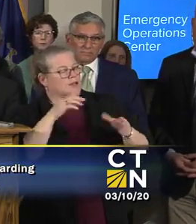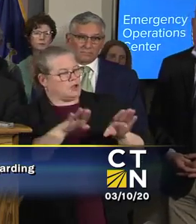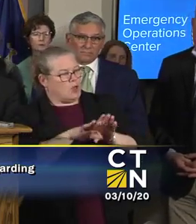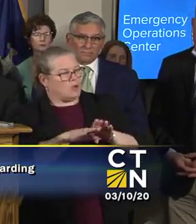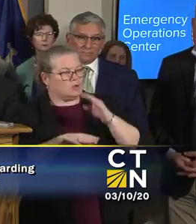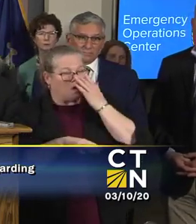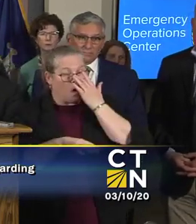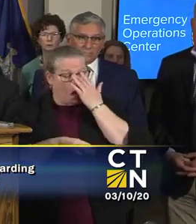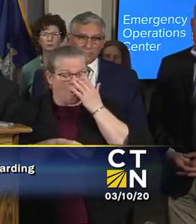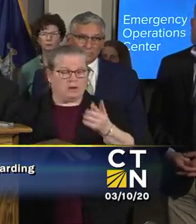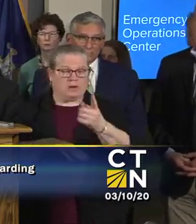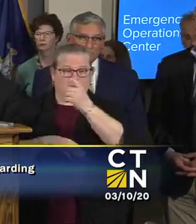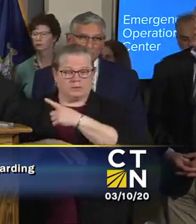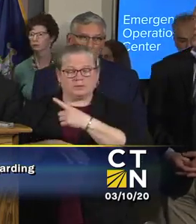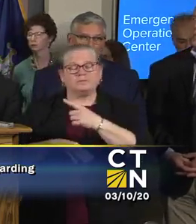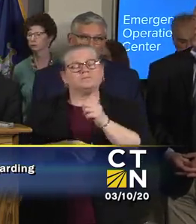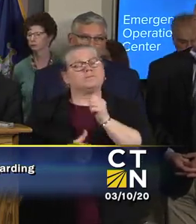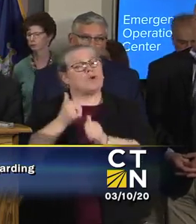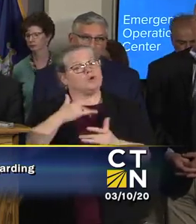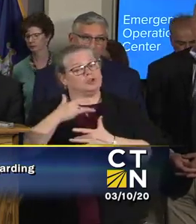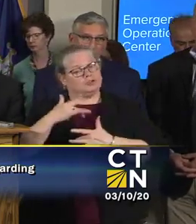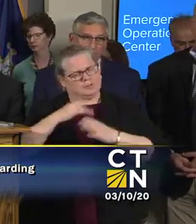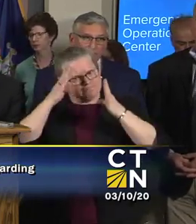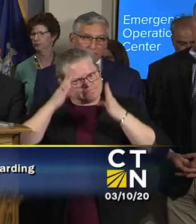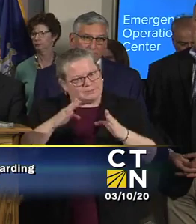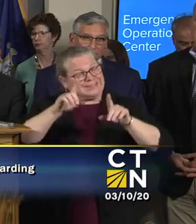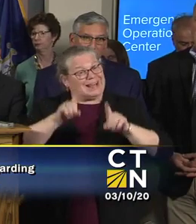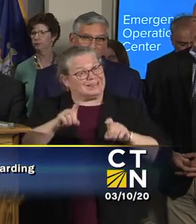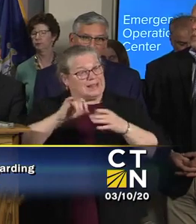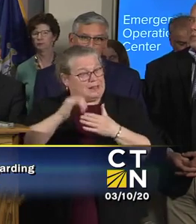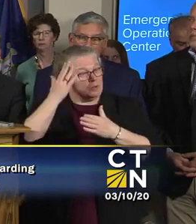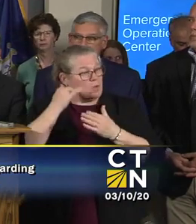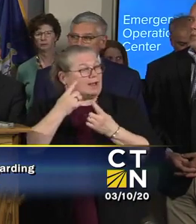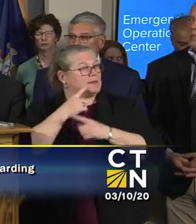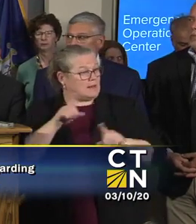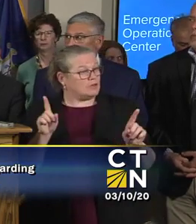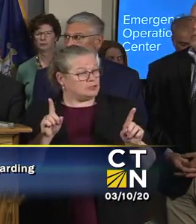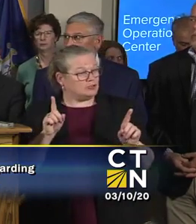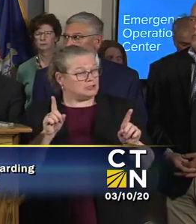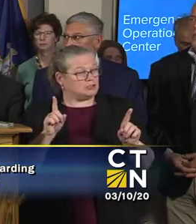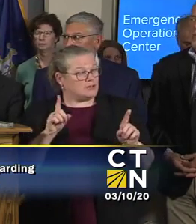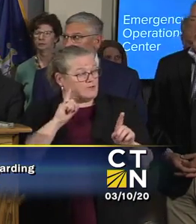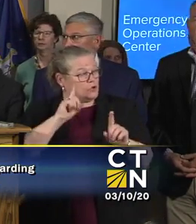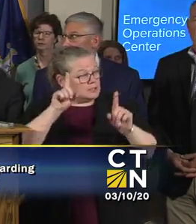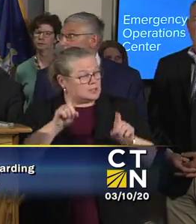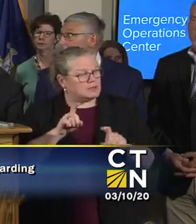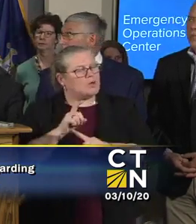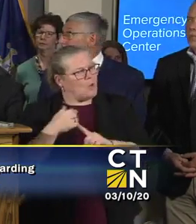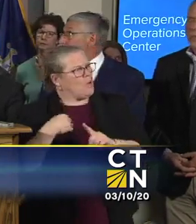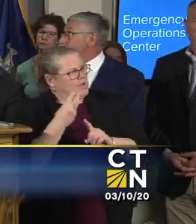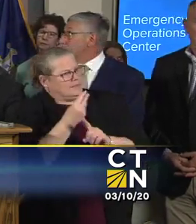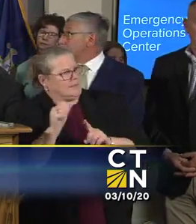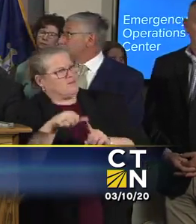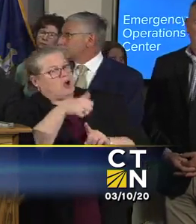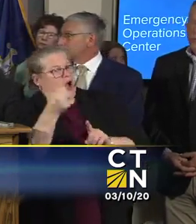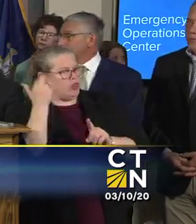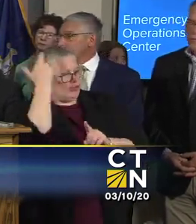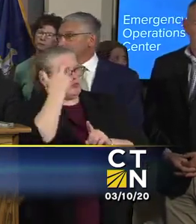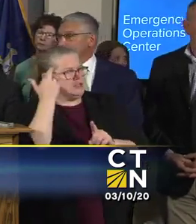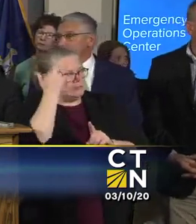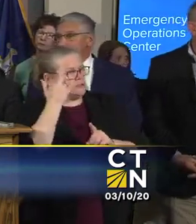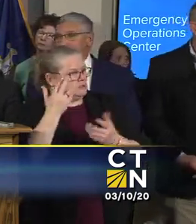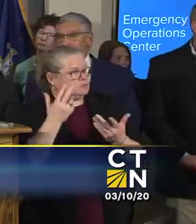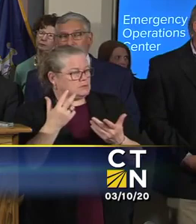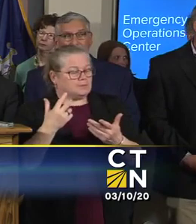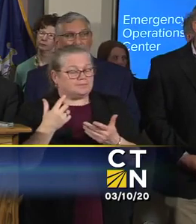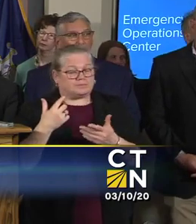most concerned about, and that's why this declaration is going into effect. Well, there are a number of other priorities as well. I mean, we were on the